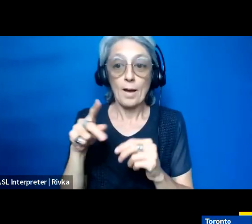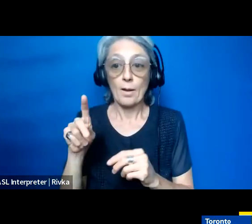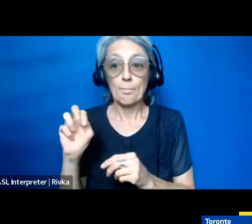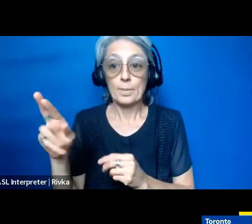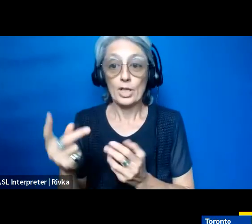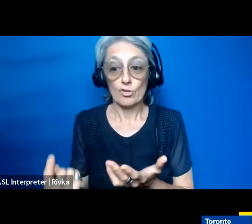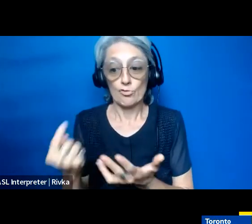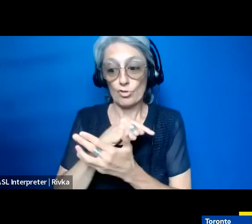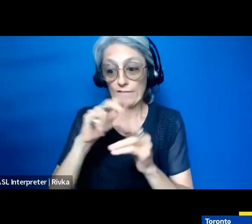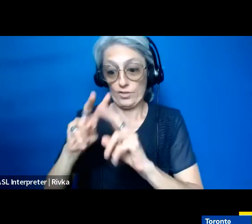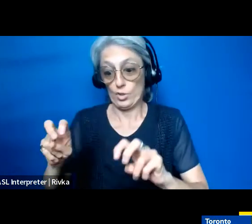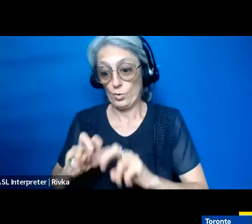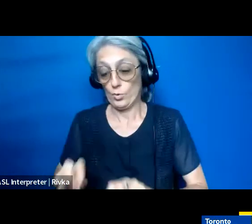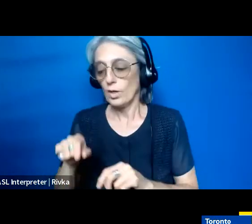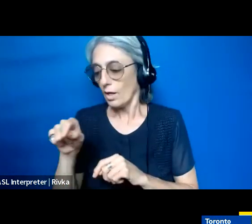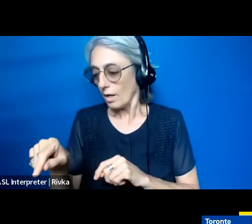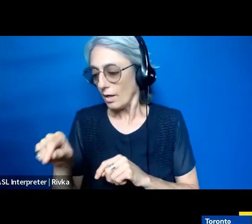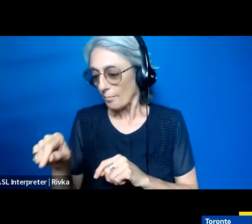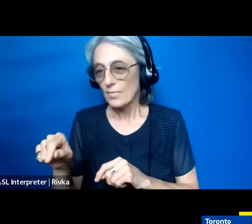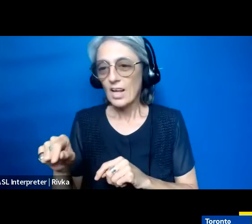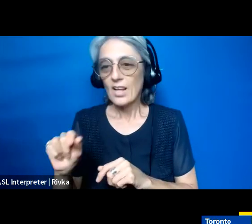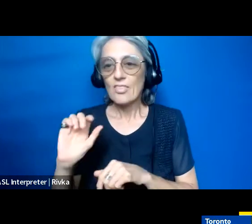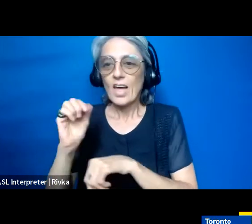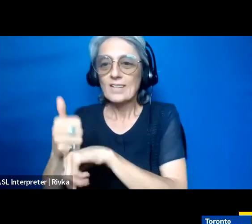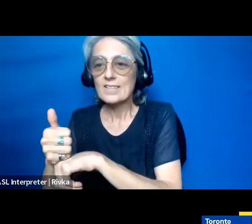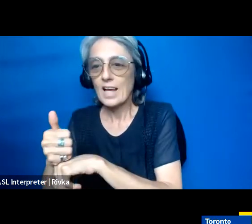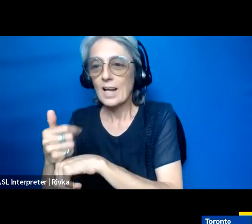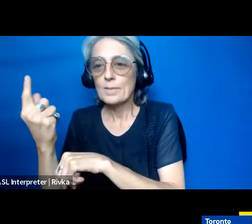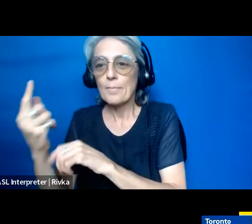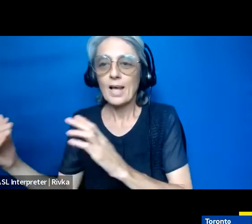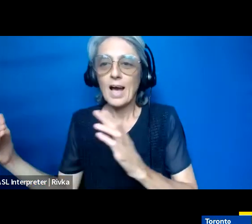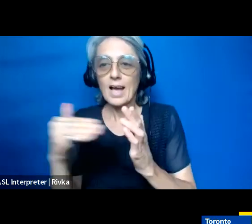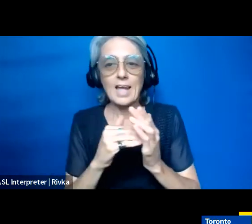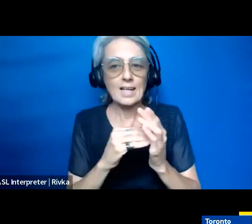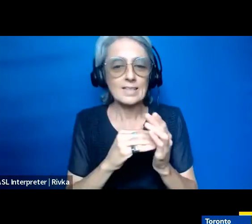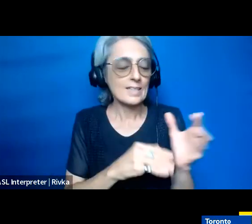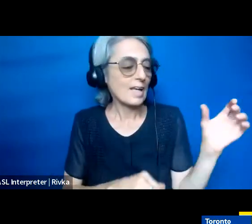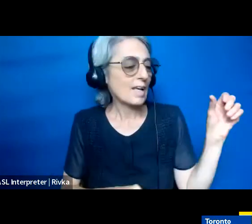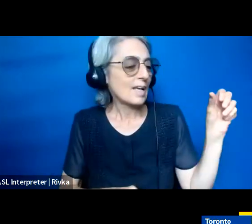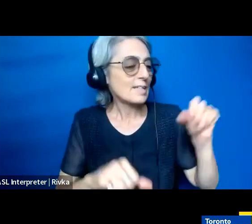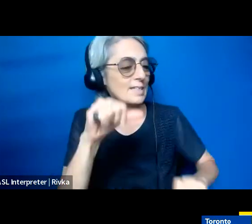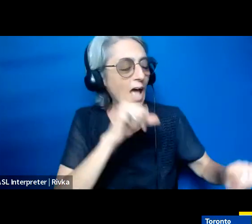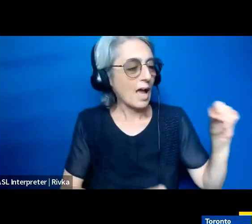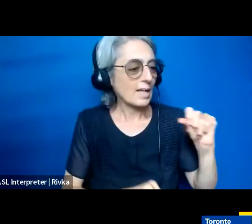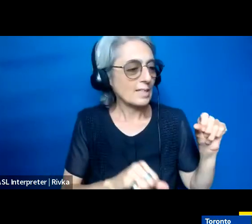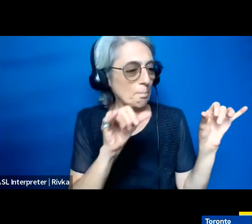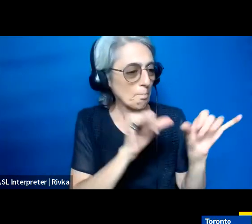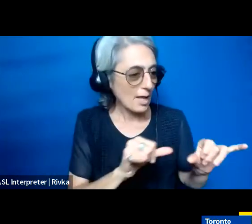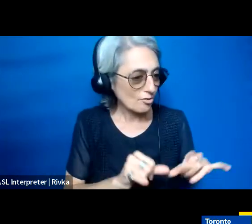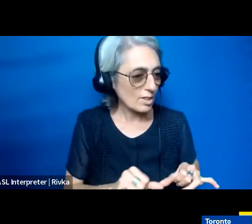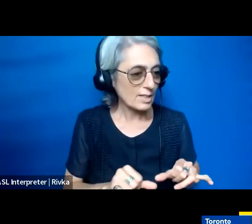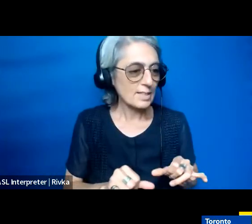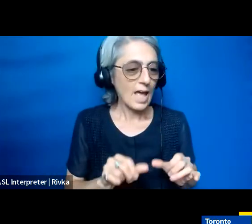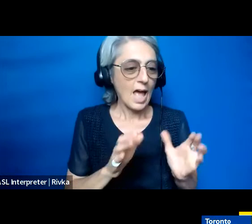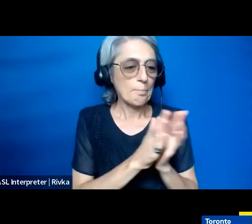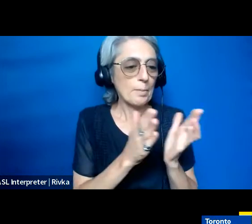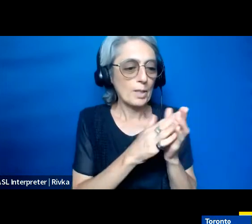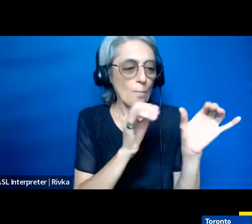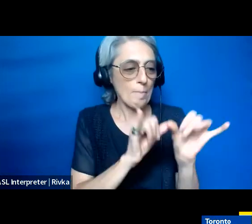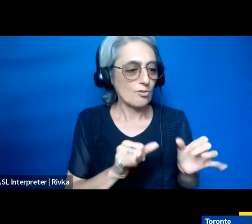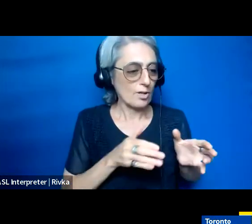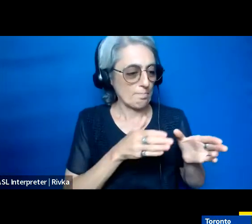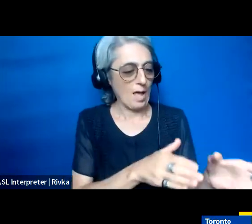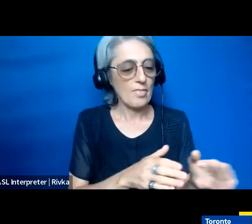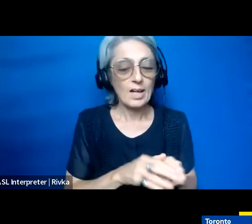been set up as something against the science metrics and bibliometric methods, as you said in the talk,